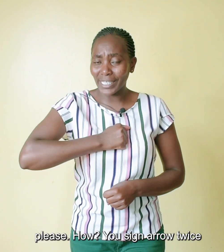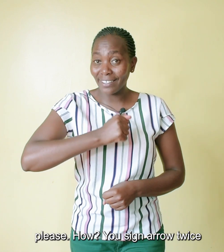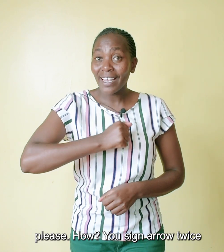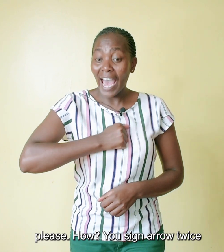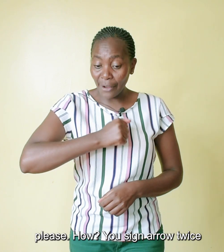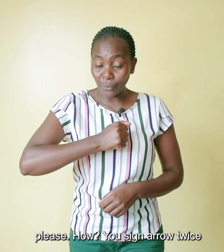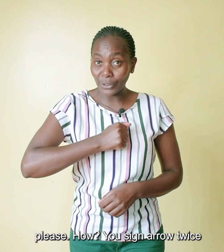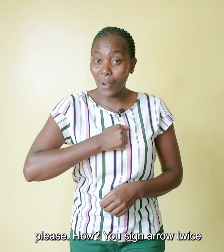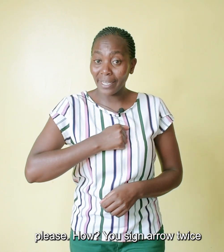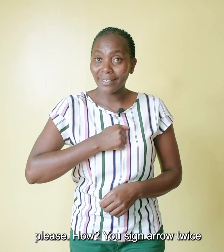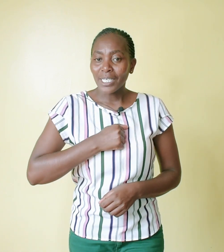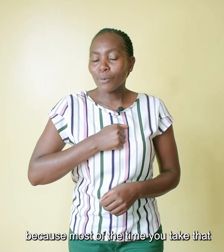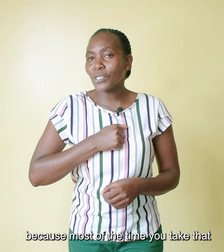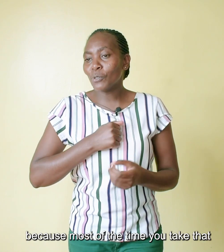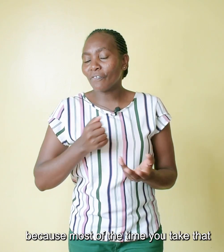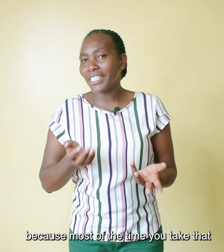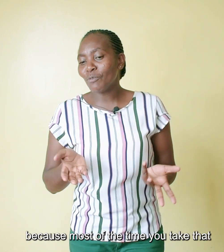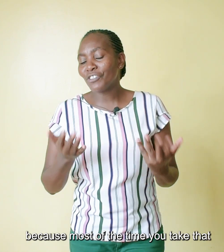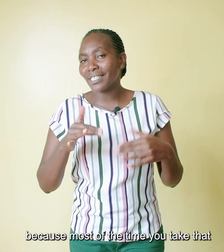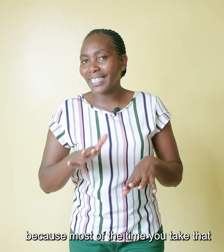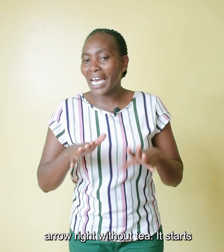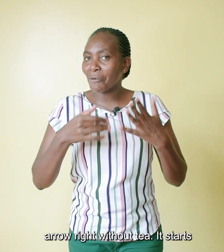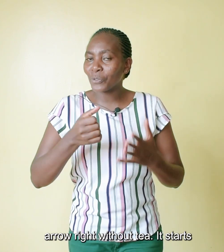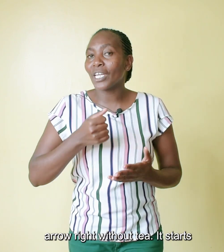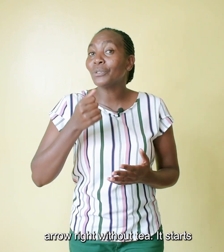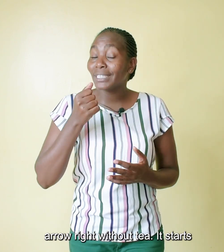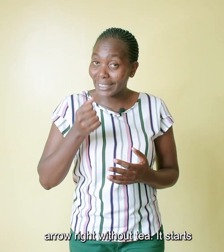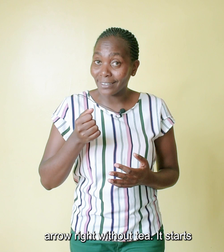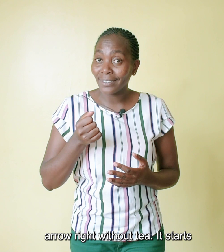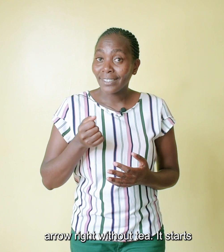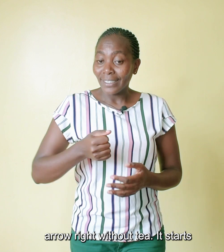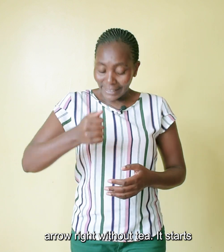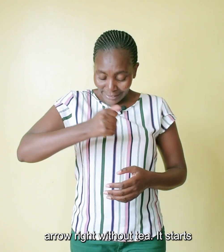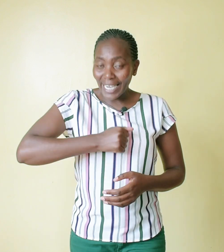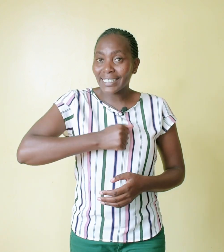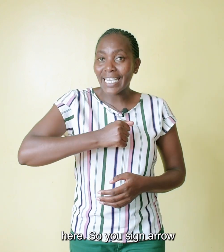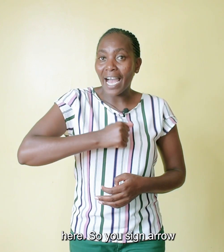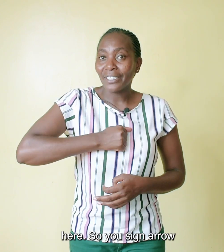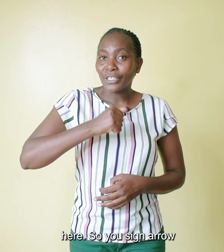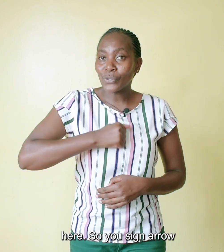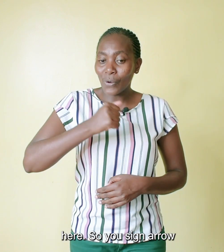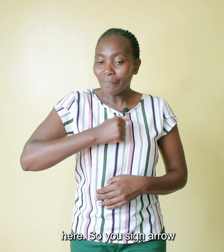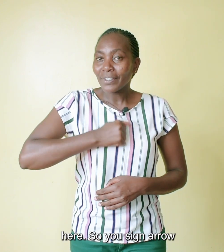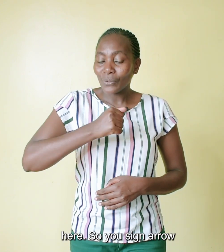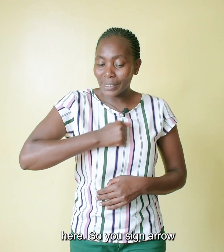sign arrowroot. Why? Because most of the time if you take that arrowroot without T, it starts here. So you